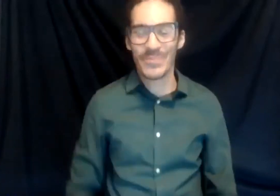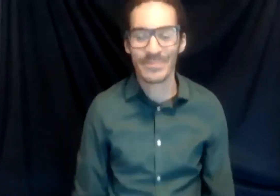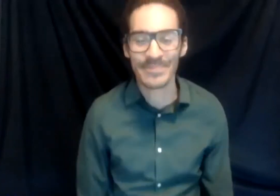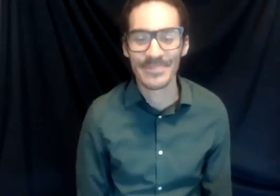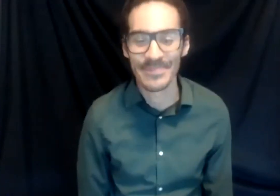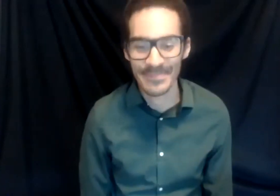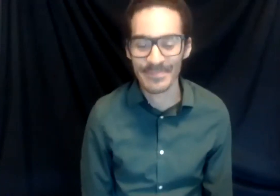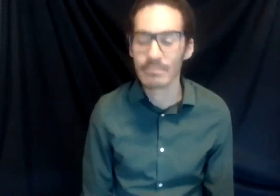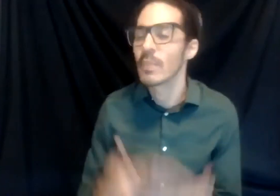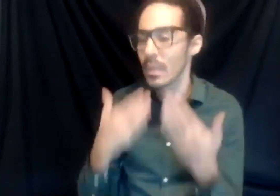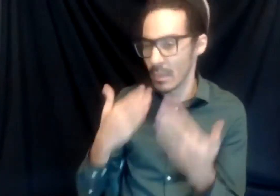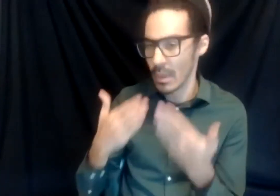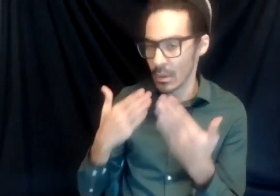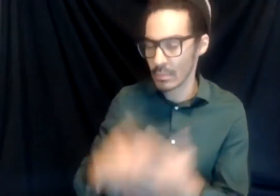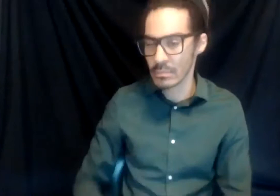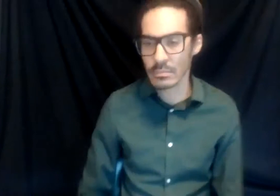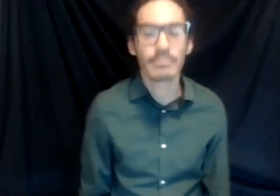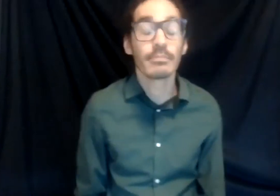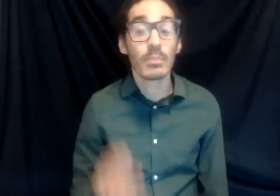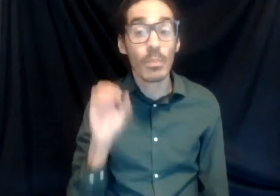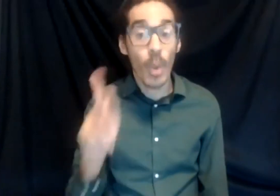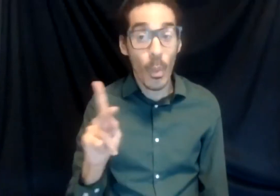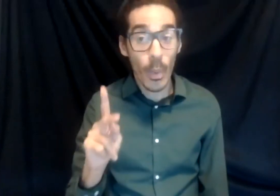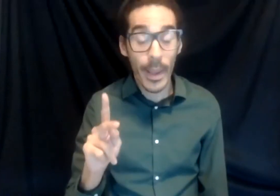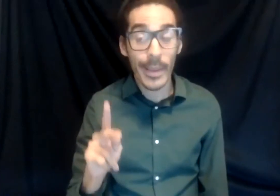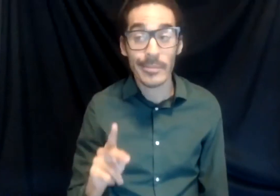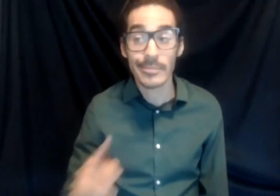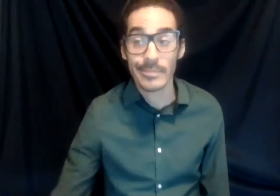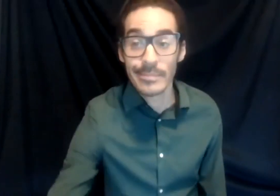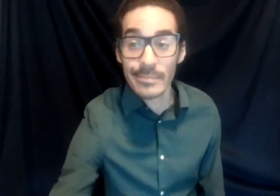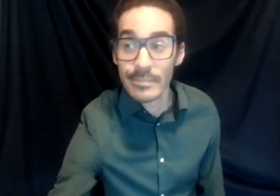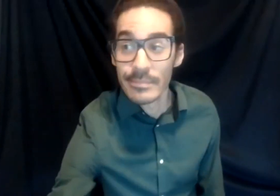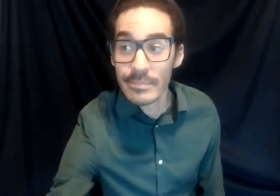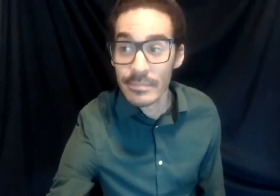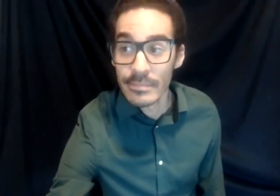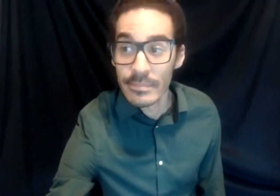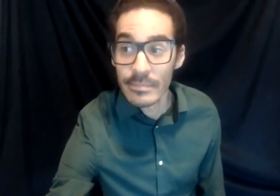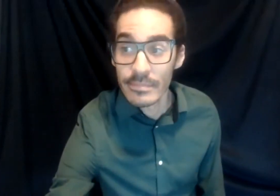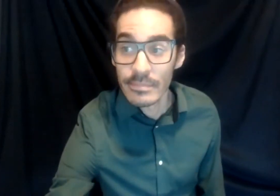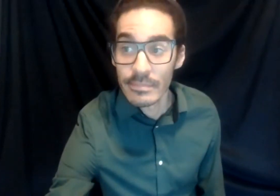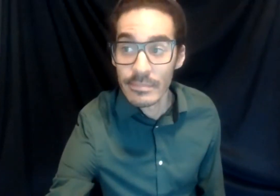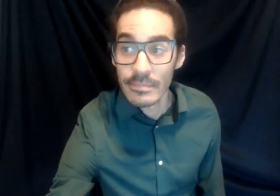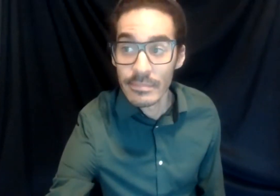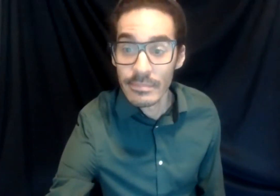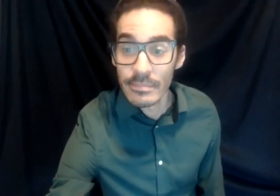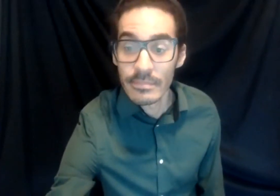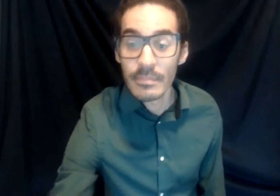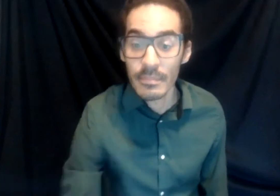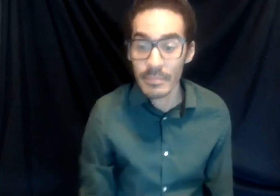Thank you. All right. So actually, since we're a small, small group, let me let one more